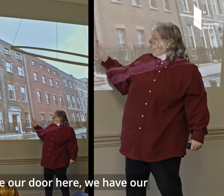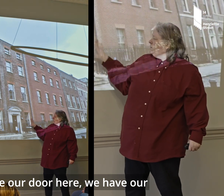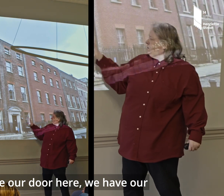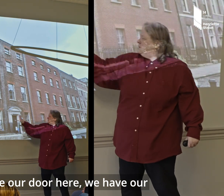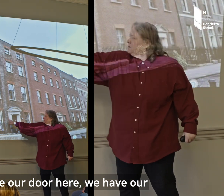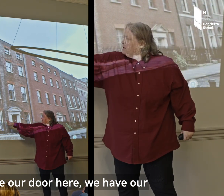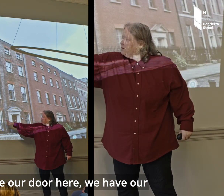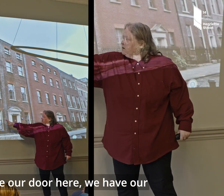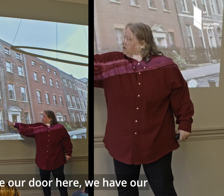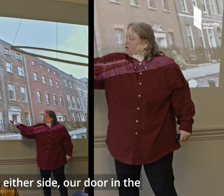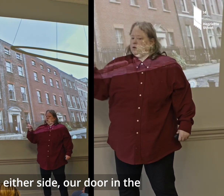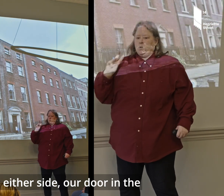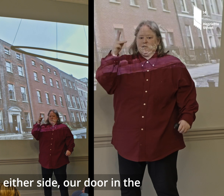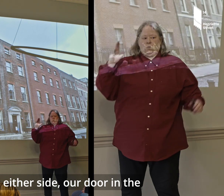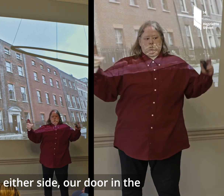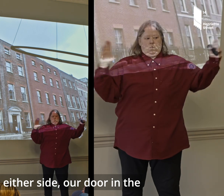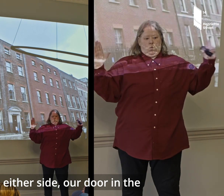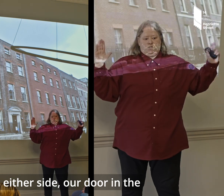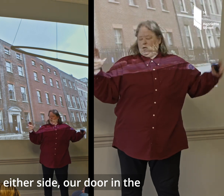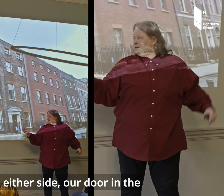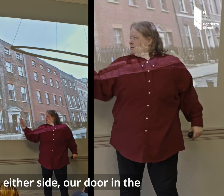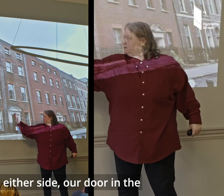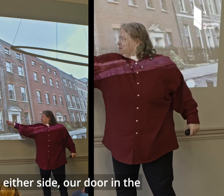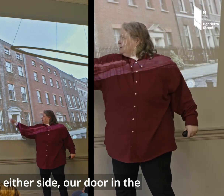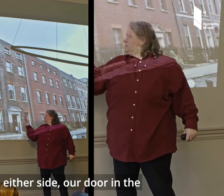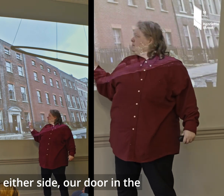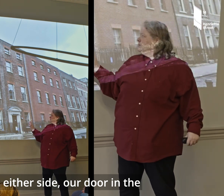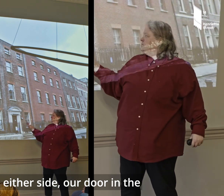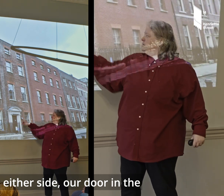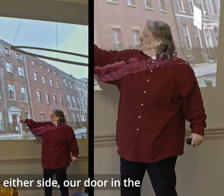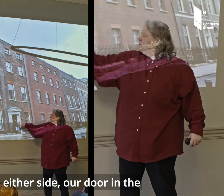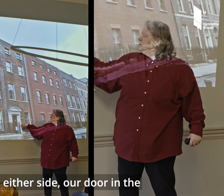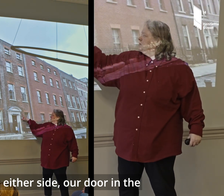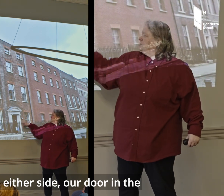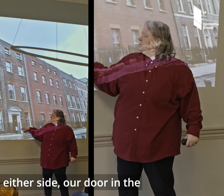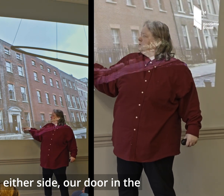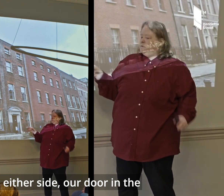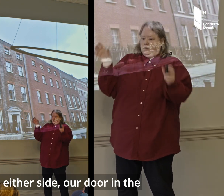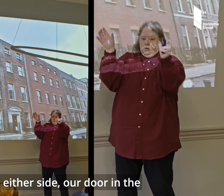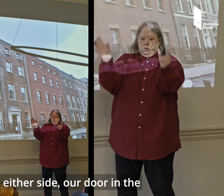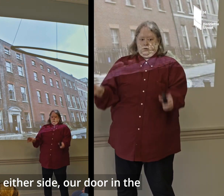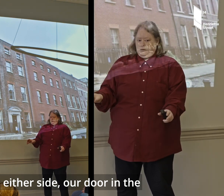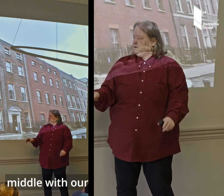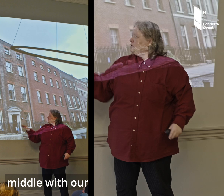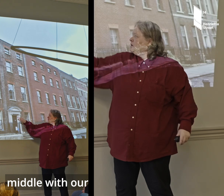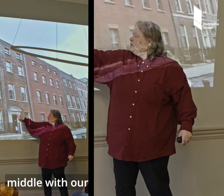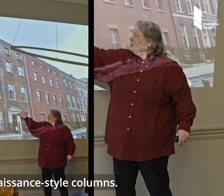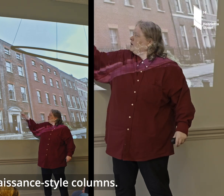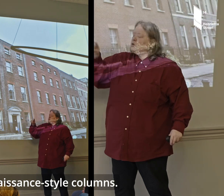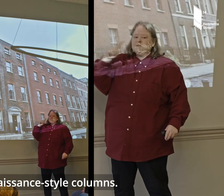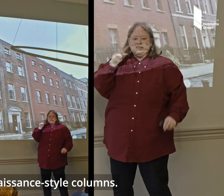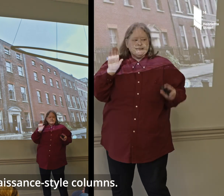So we have our door here, we have our windows either side. our door in the middle with